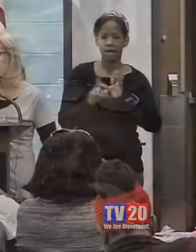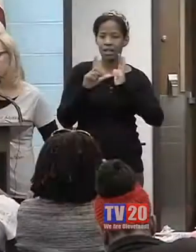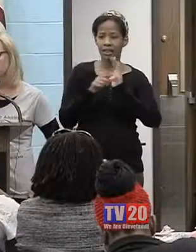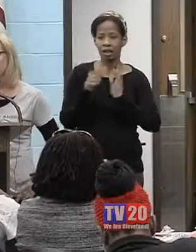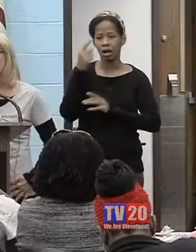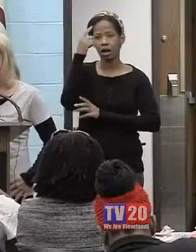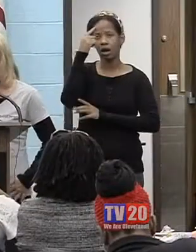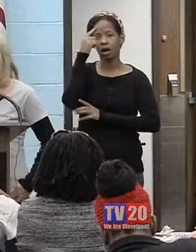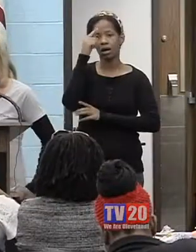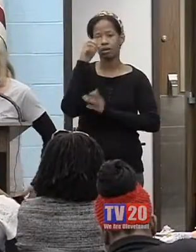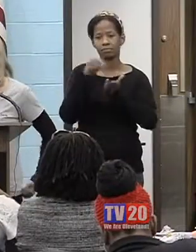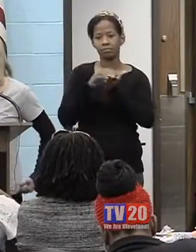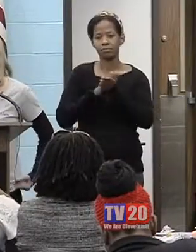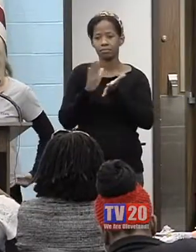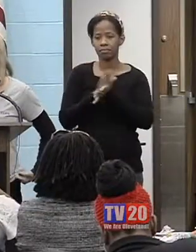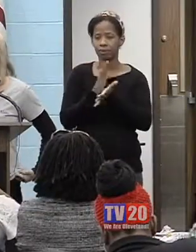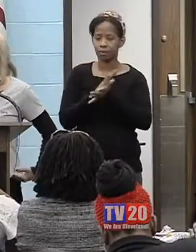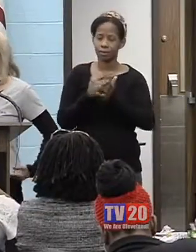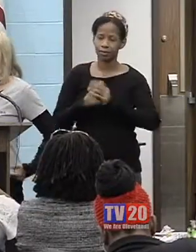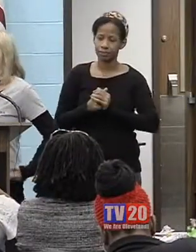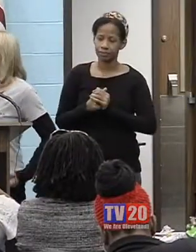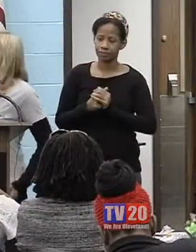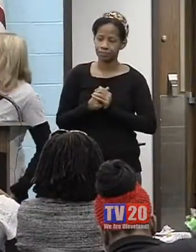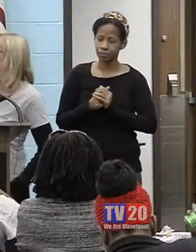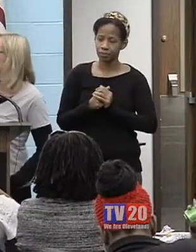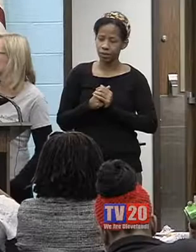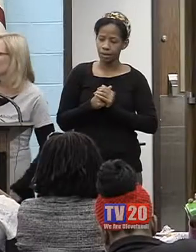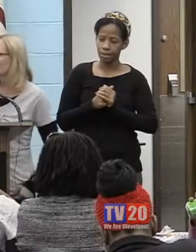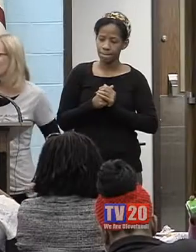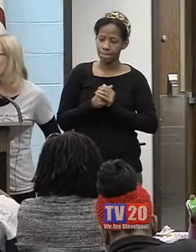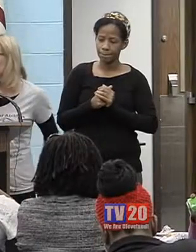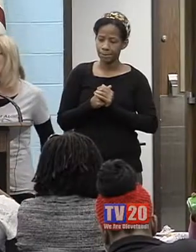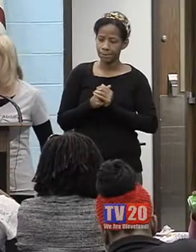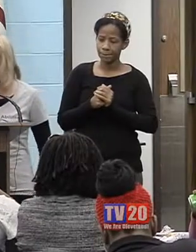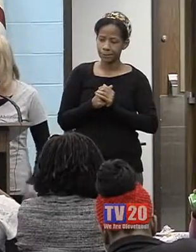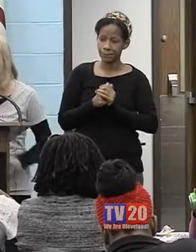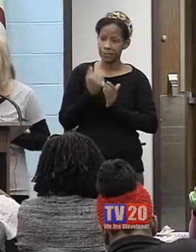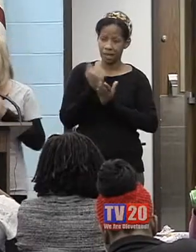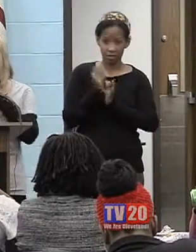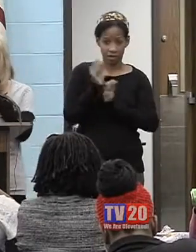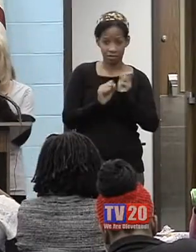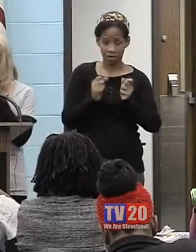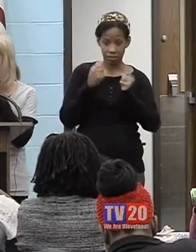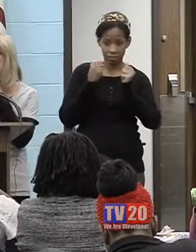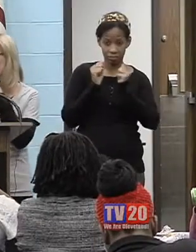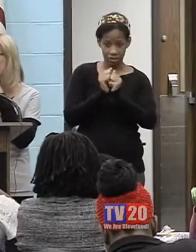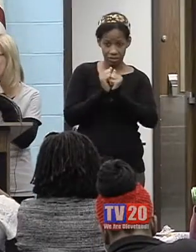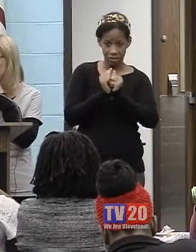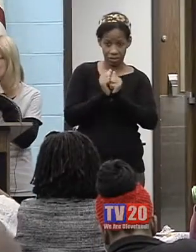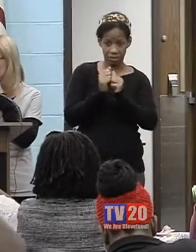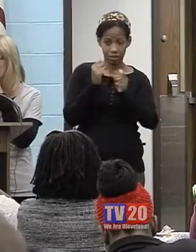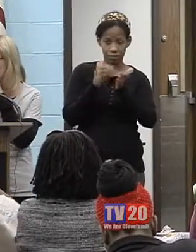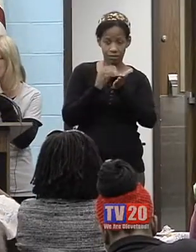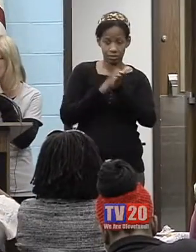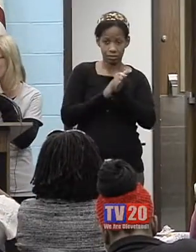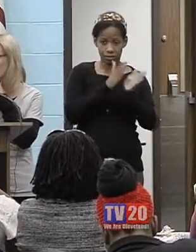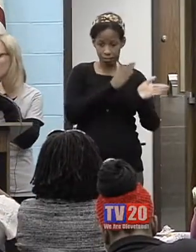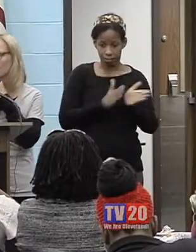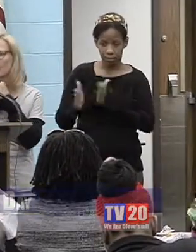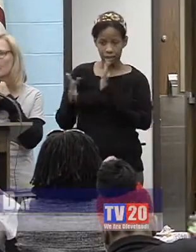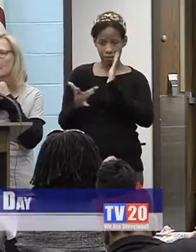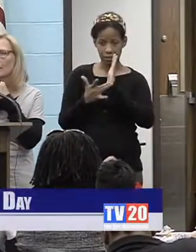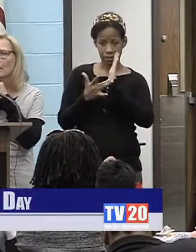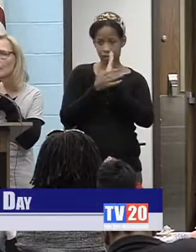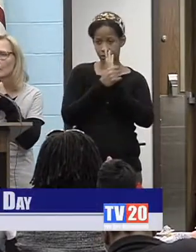So if you have any questions. Okay. So not only the high contrast to help keep things together, but what we do is we offer strategies,